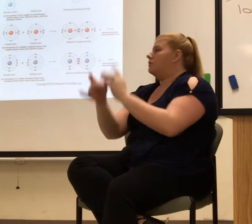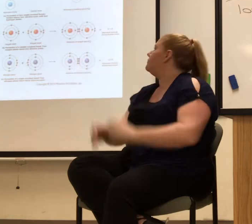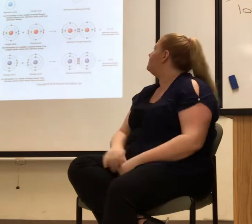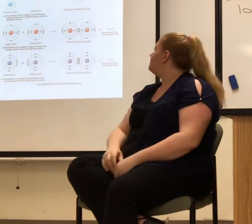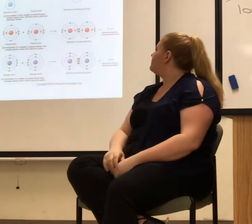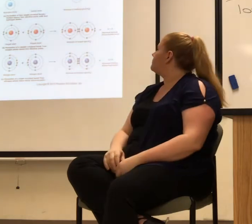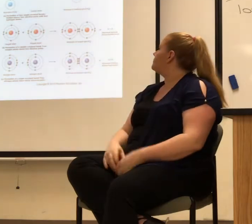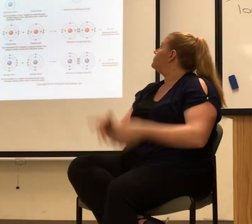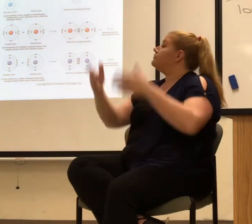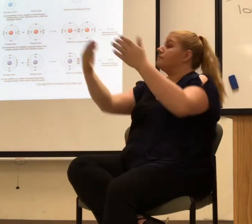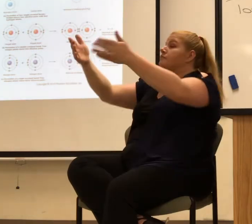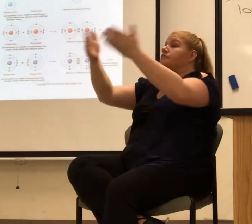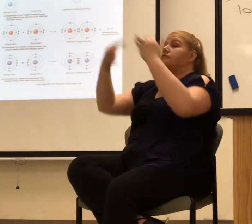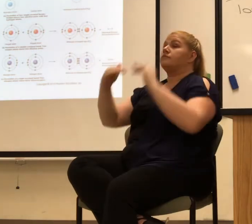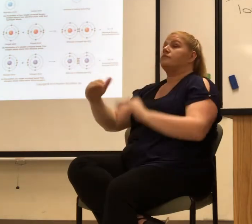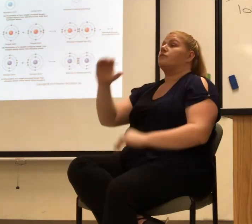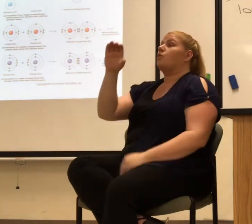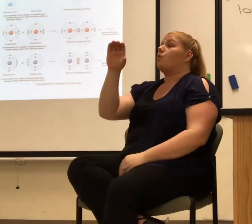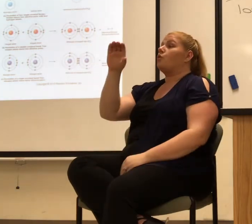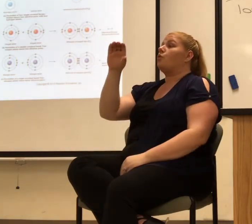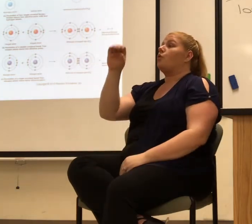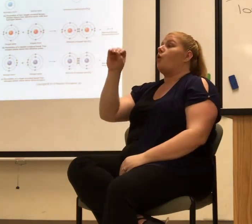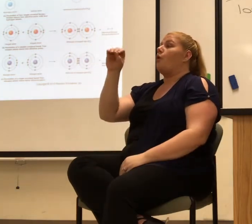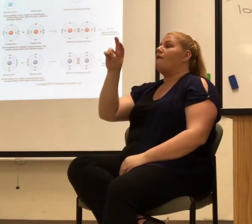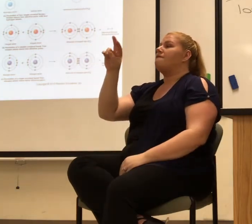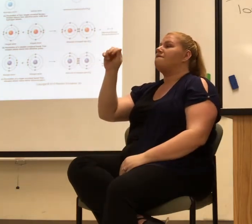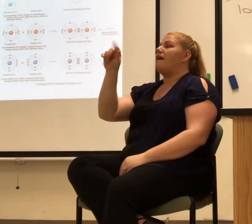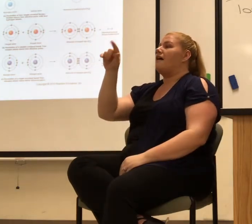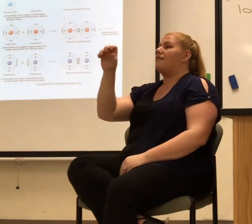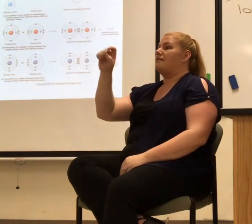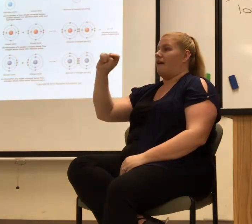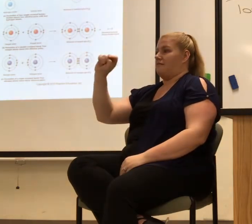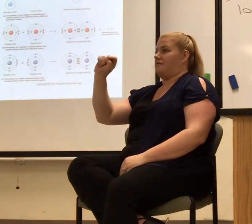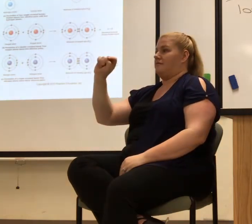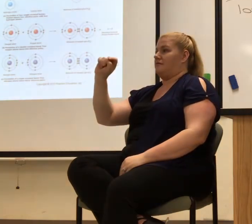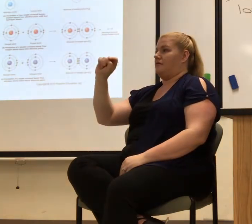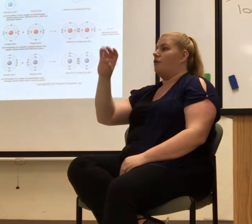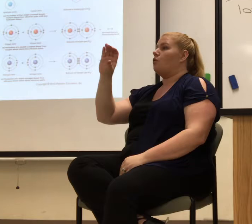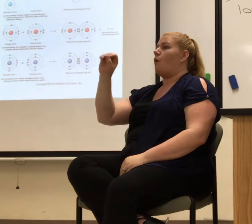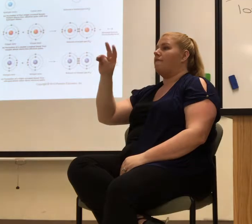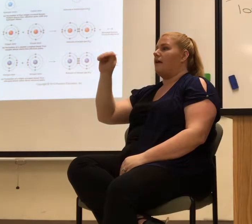Which involves a sharing of an electron pair.